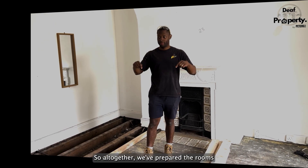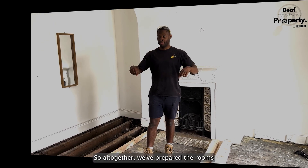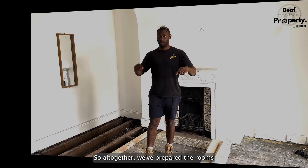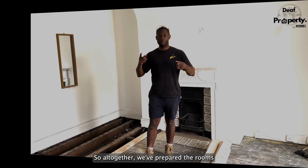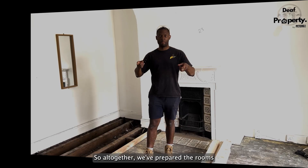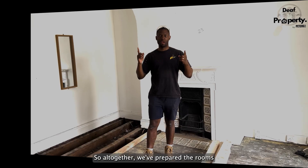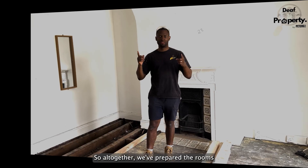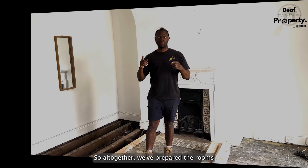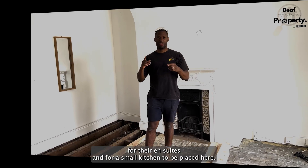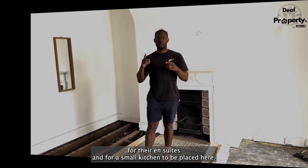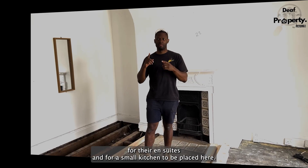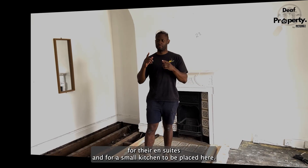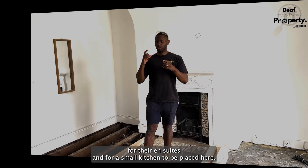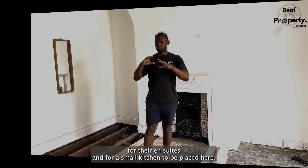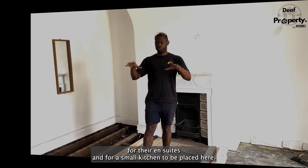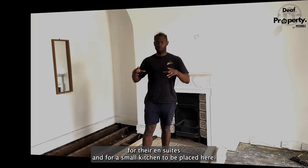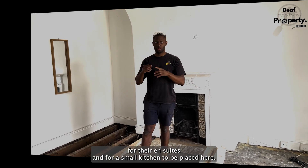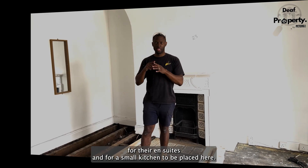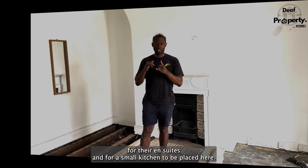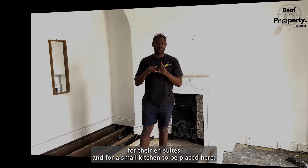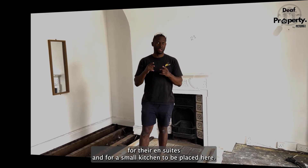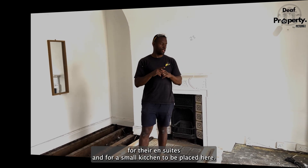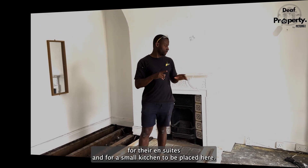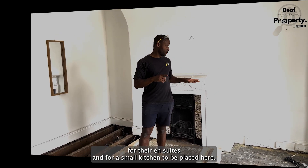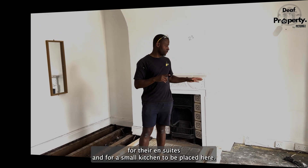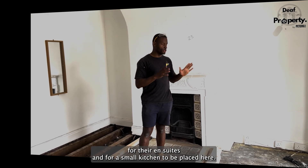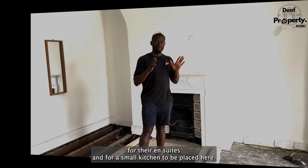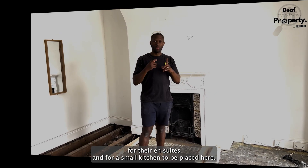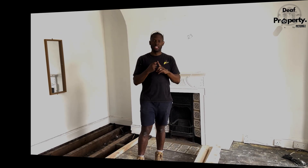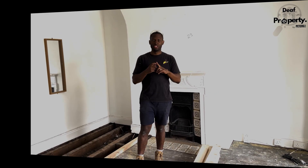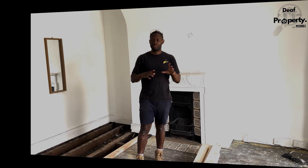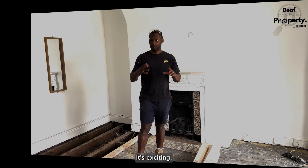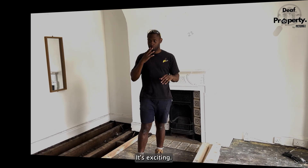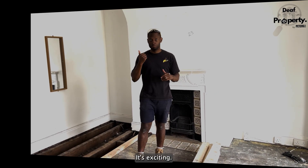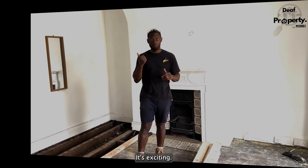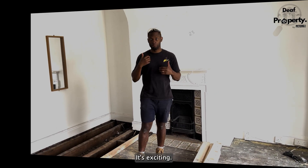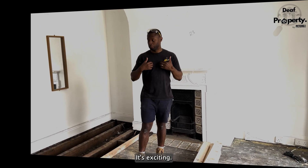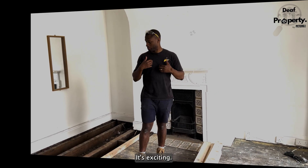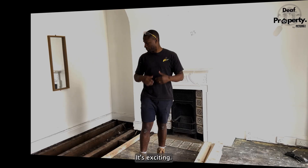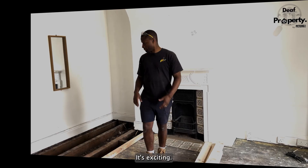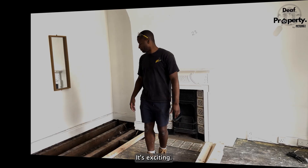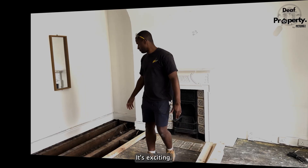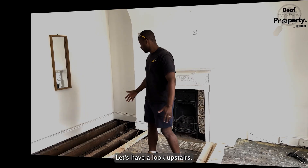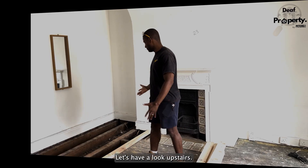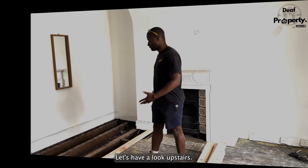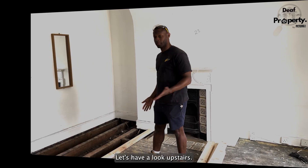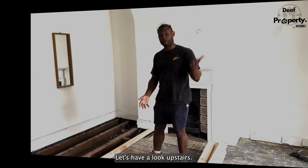altogether we've prepared the rooms for their ensuites and for a small kitchen to be placed here. It's exciting. Let's have a look